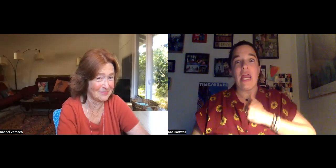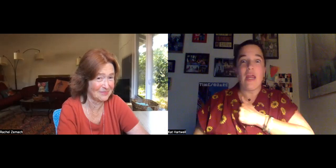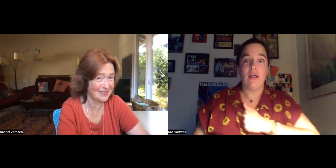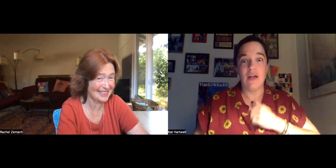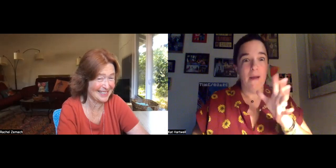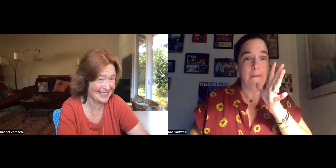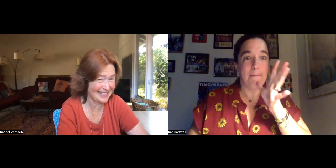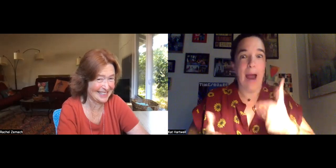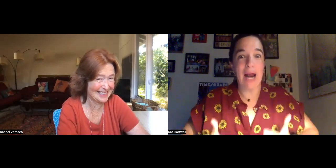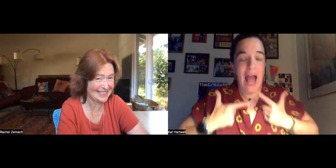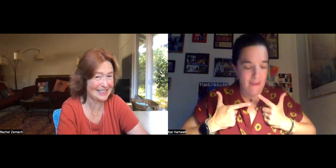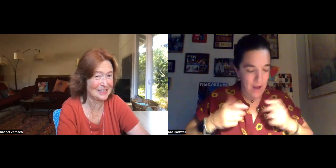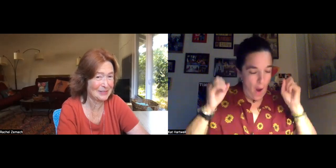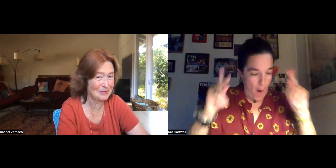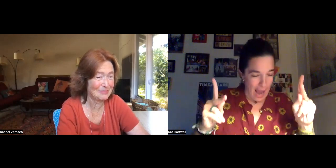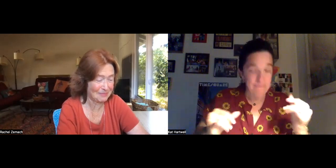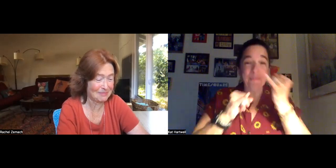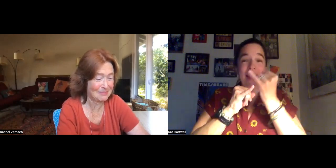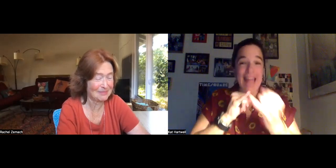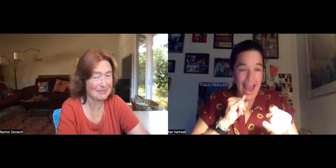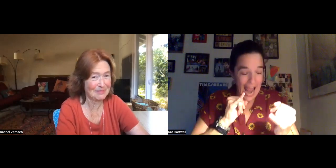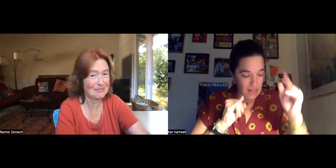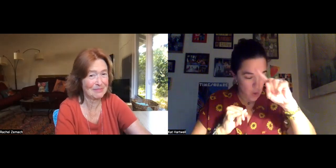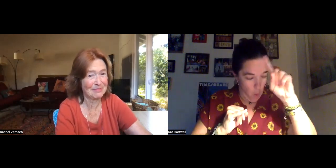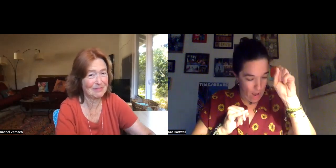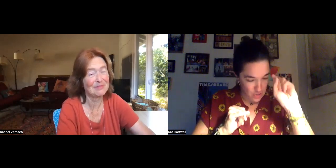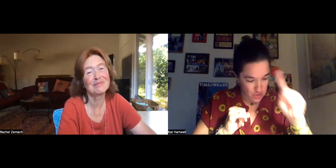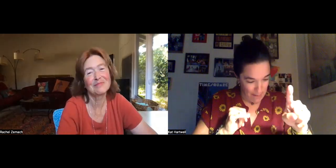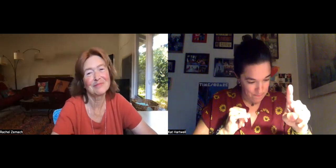Sorry, mama life. Okay, last question.